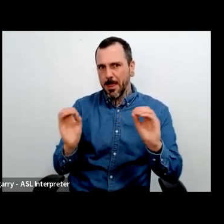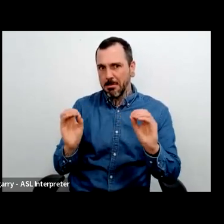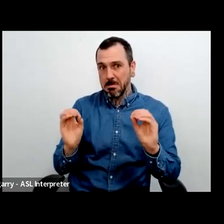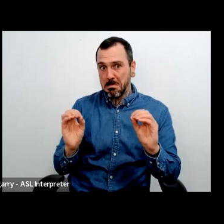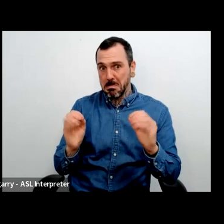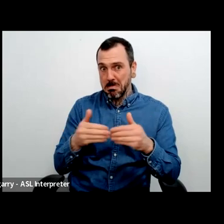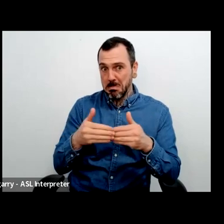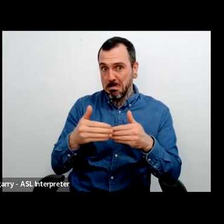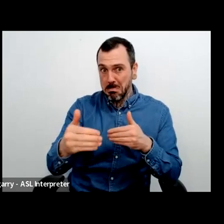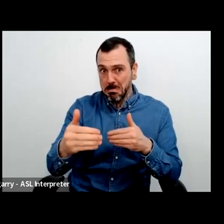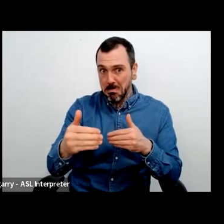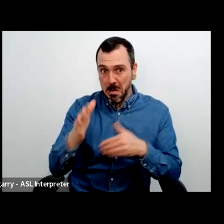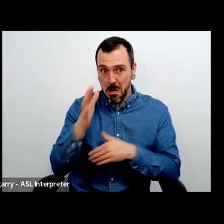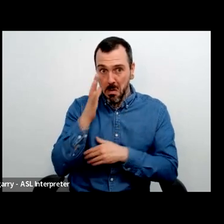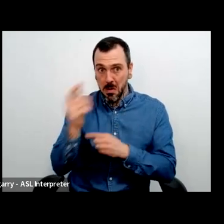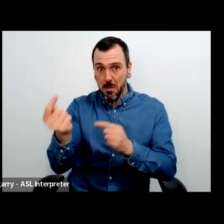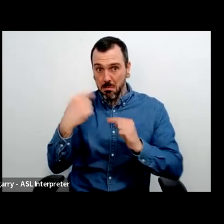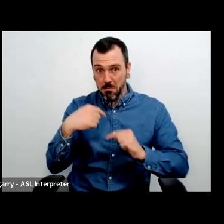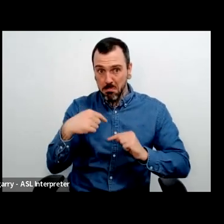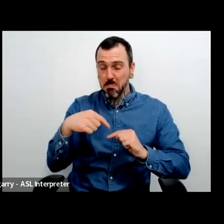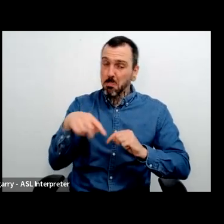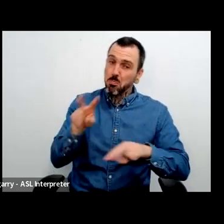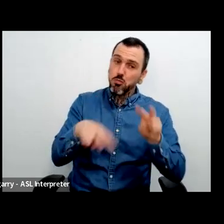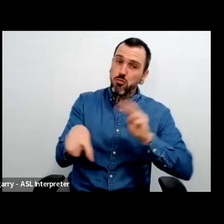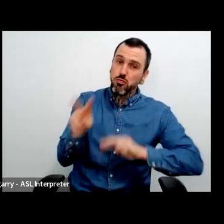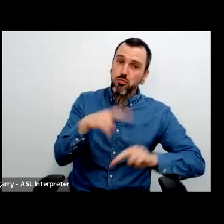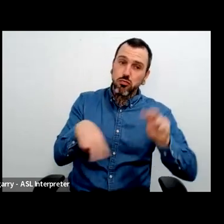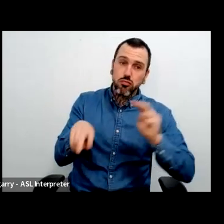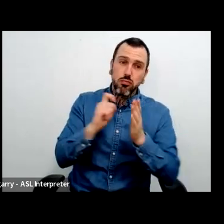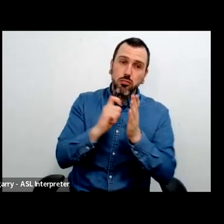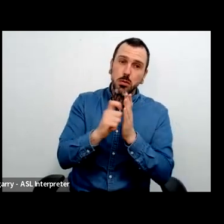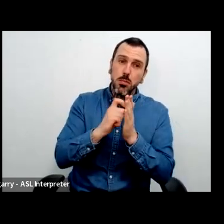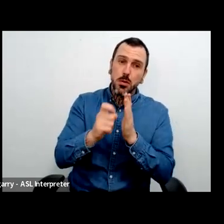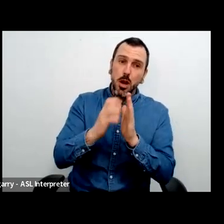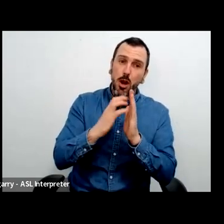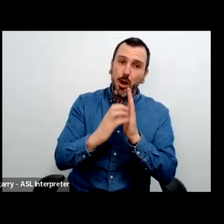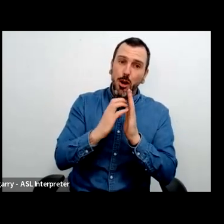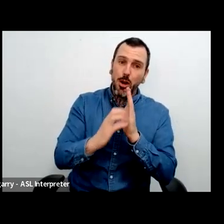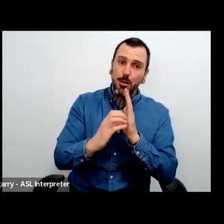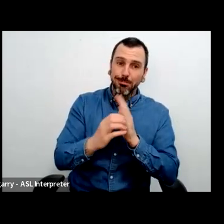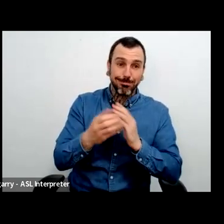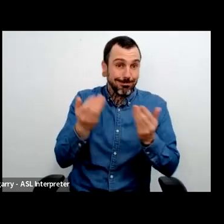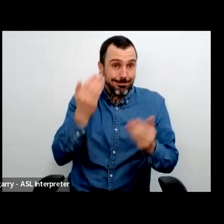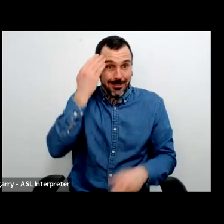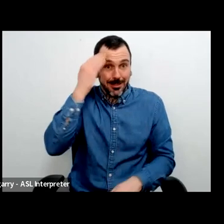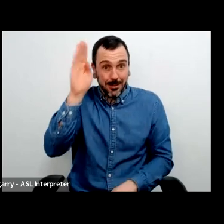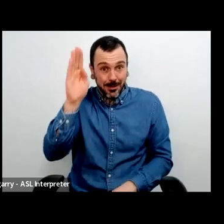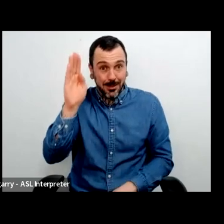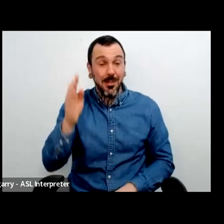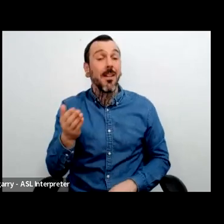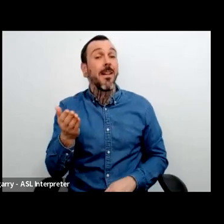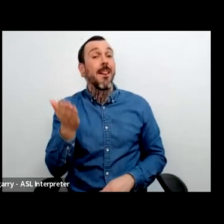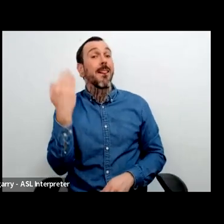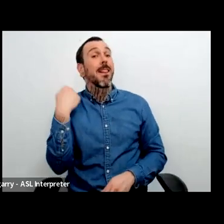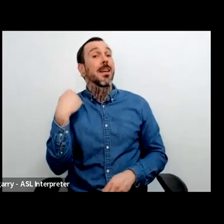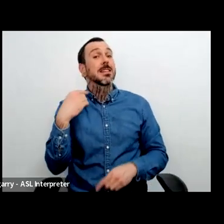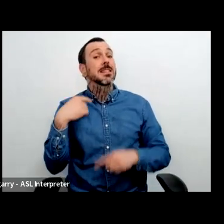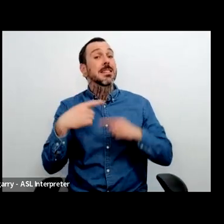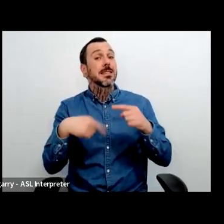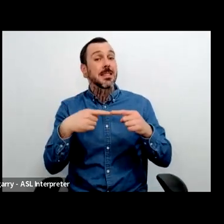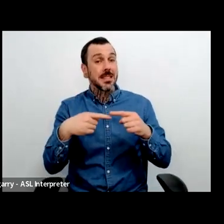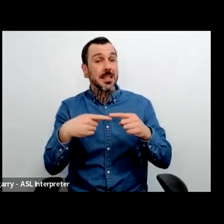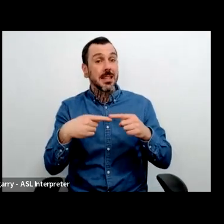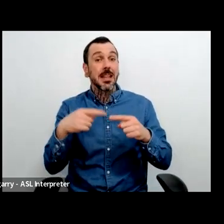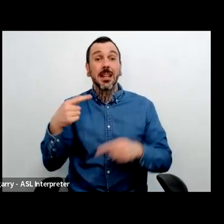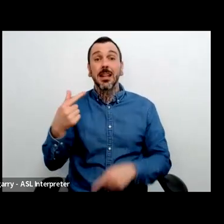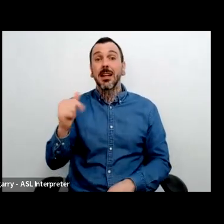what the future holds on that, but we've been fighting with them. We even, for the last show of last season, we had bought an advertorial in the